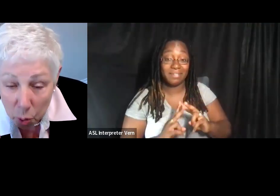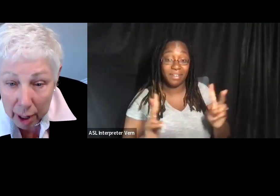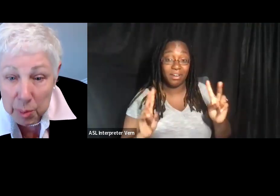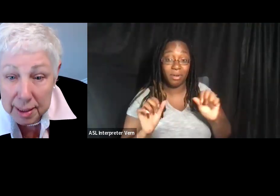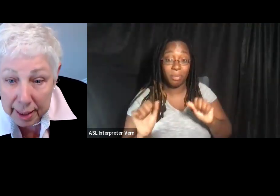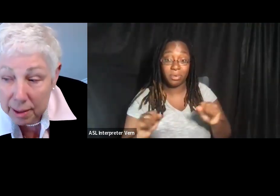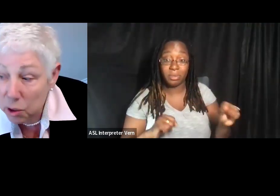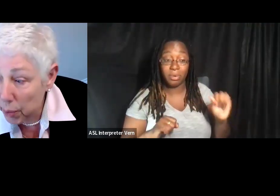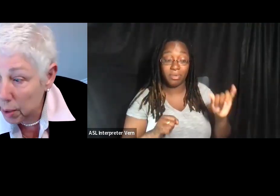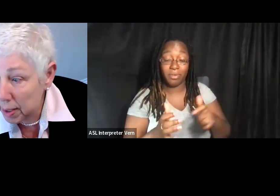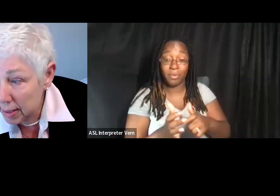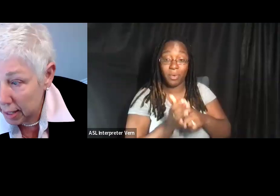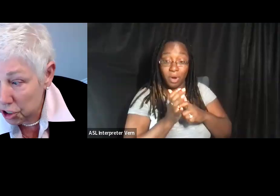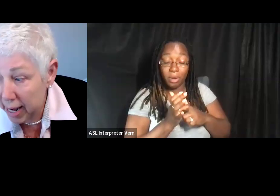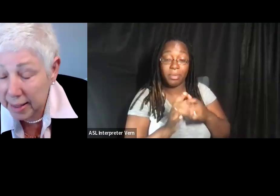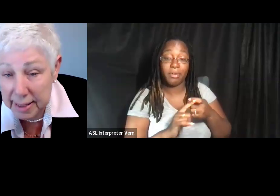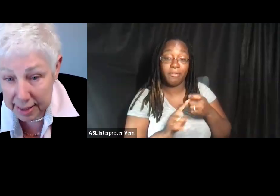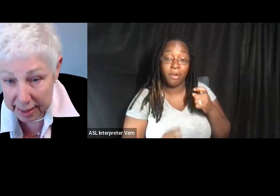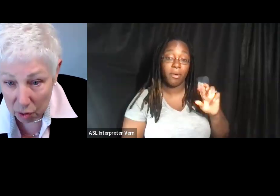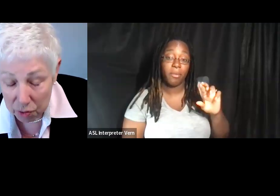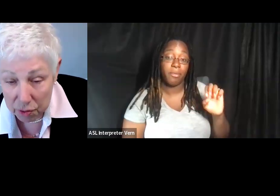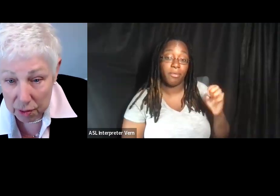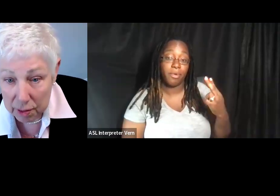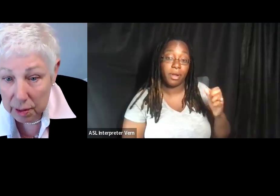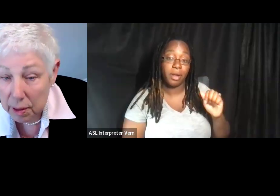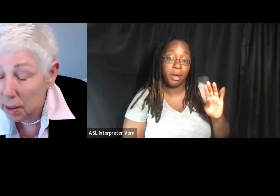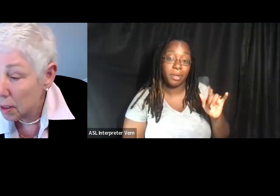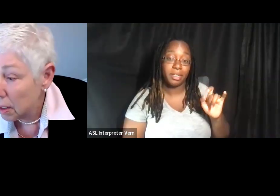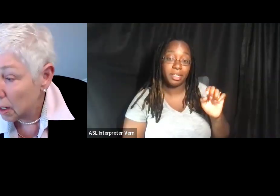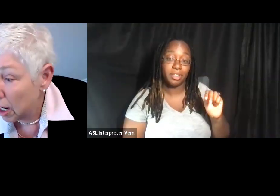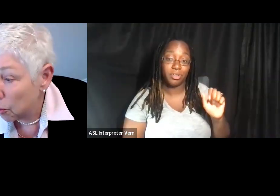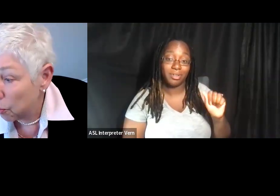that requirement in the Rehabilitation Act itself